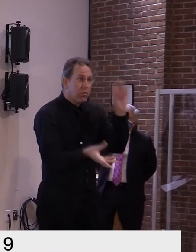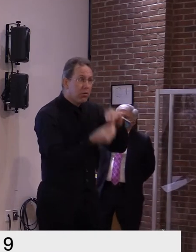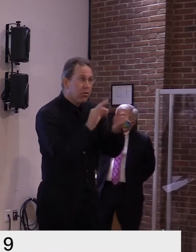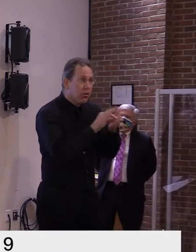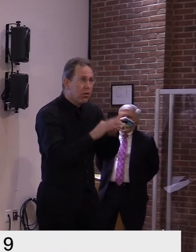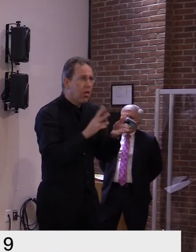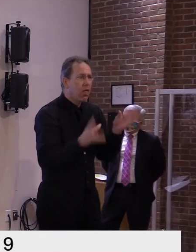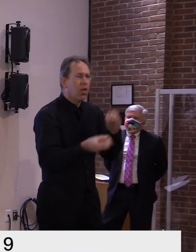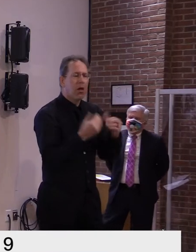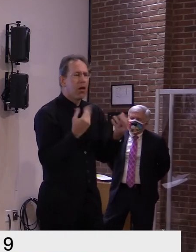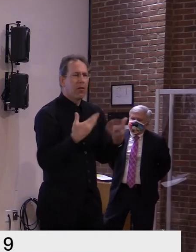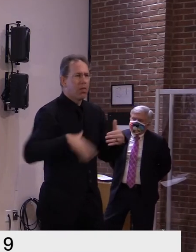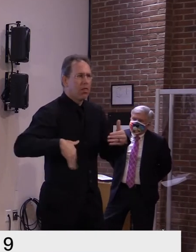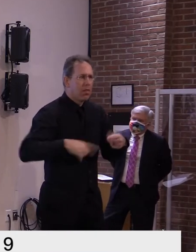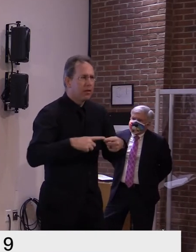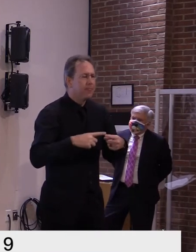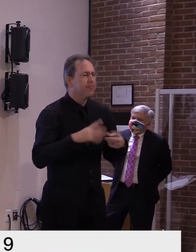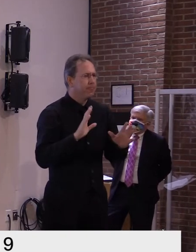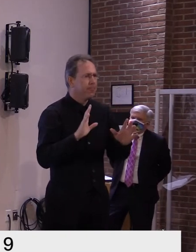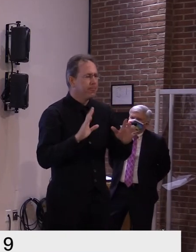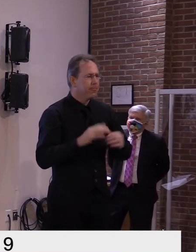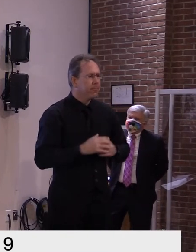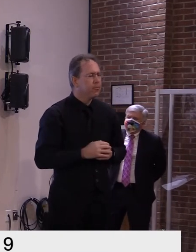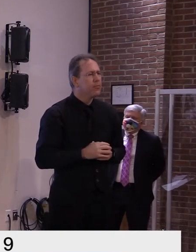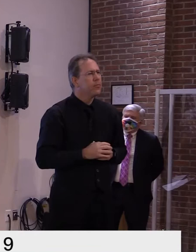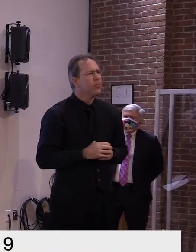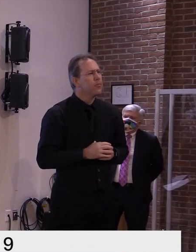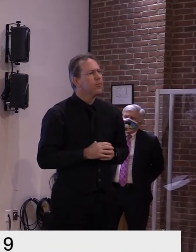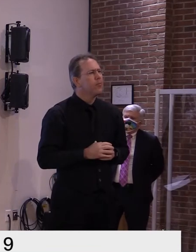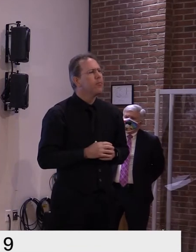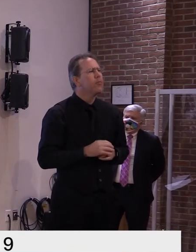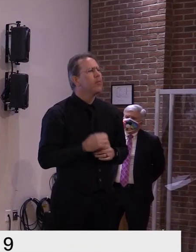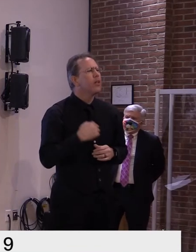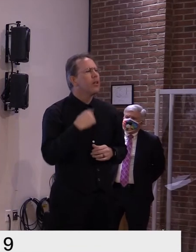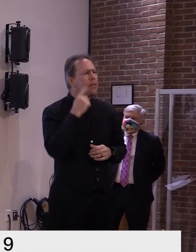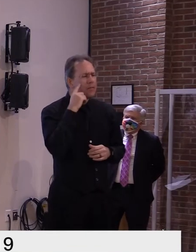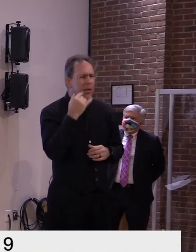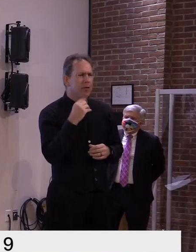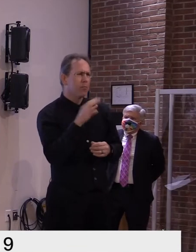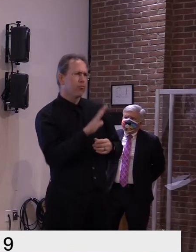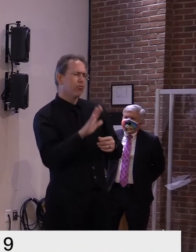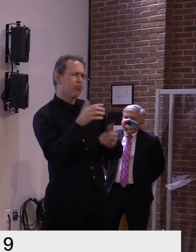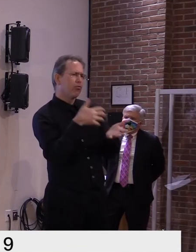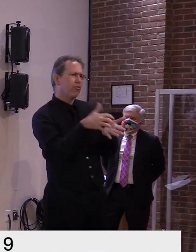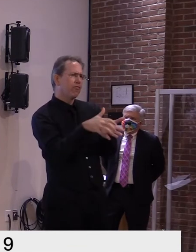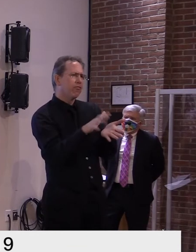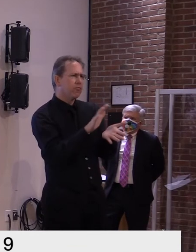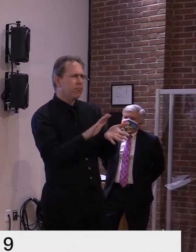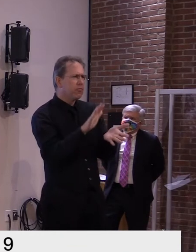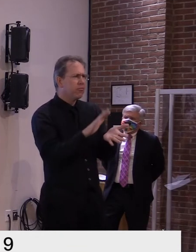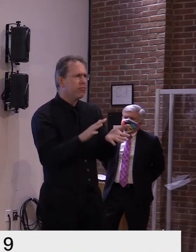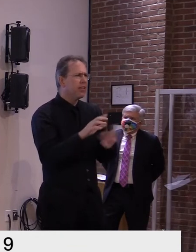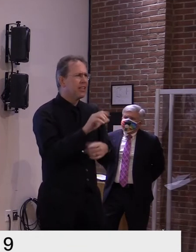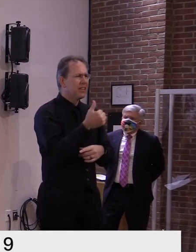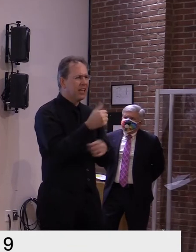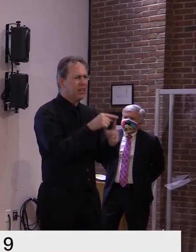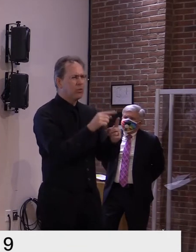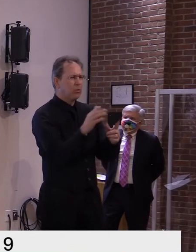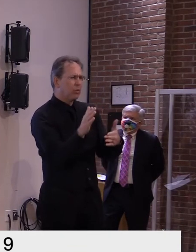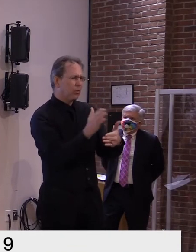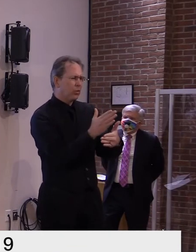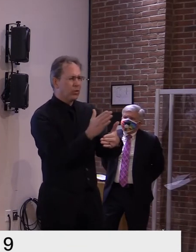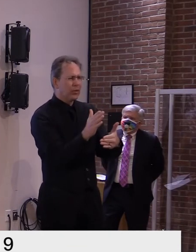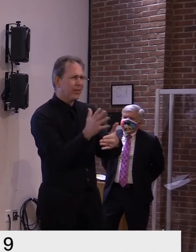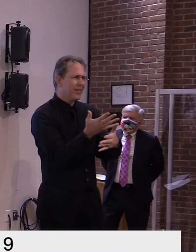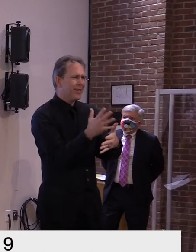tested positive, but I think anecdotally I would say that number is in the it's in the tens, probably in the